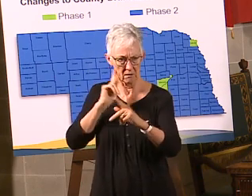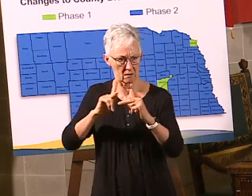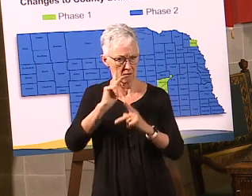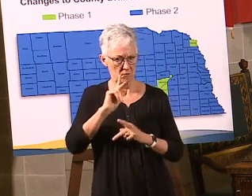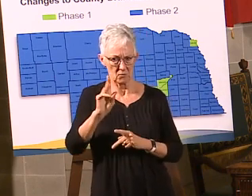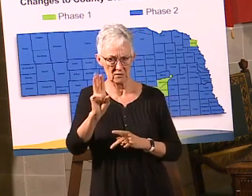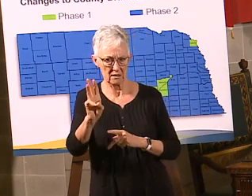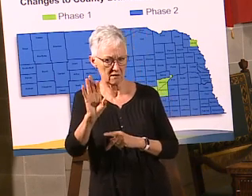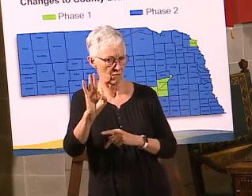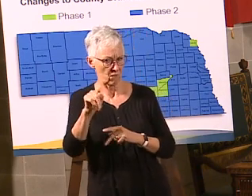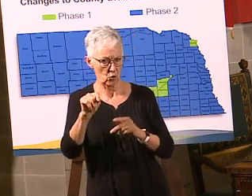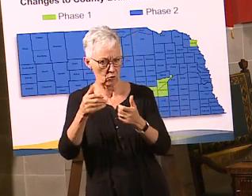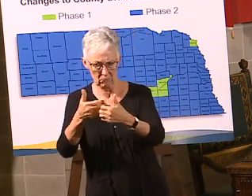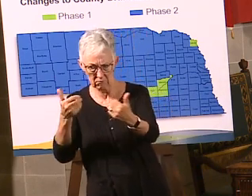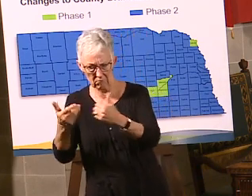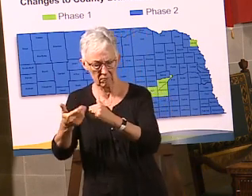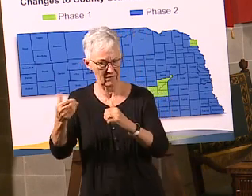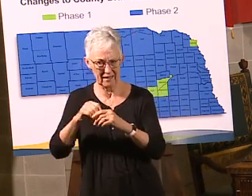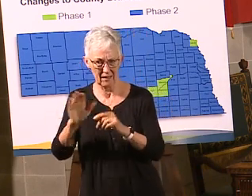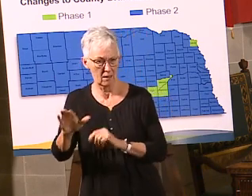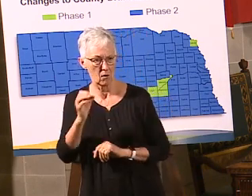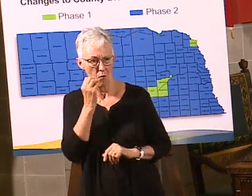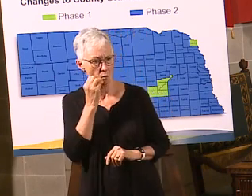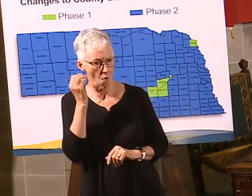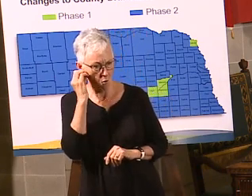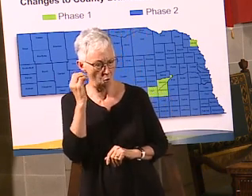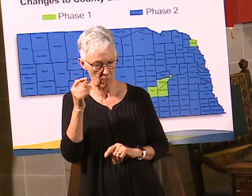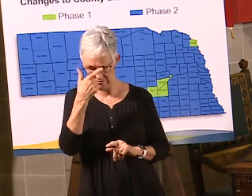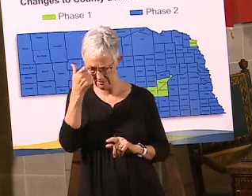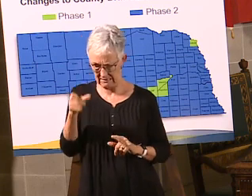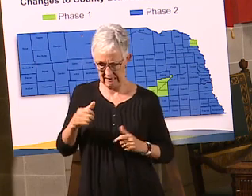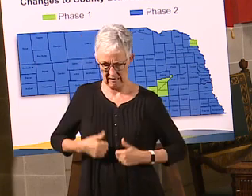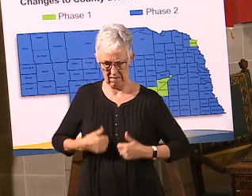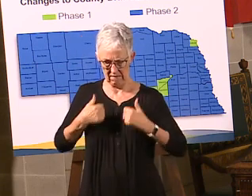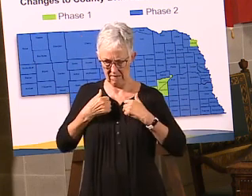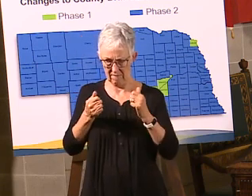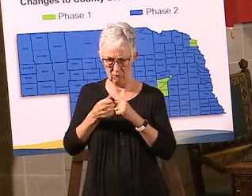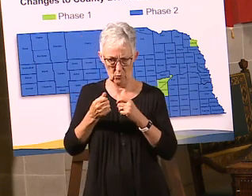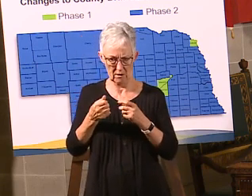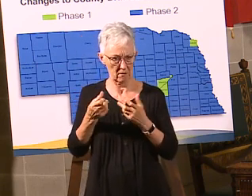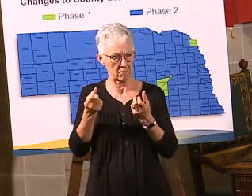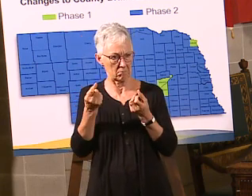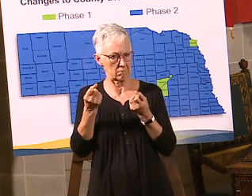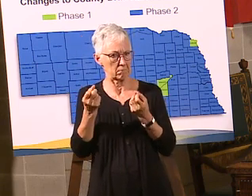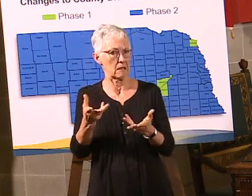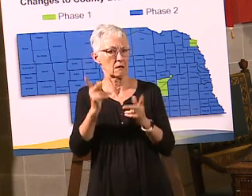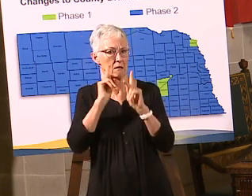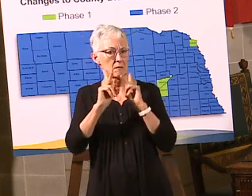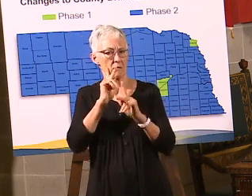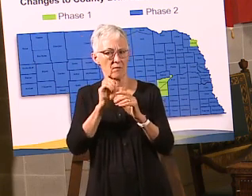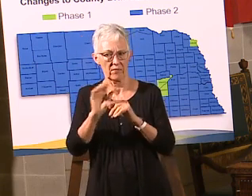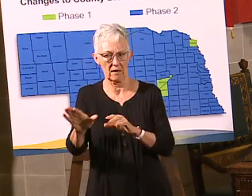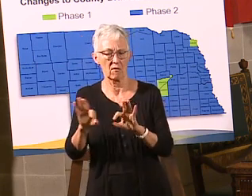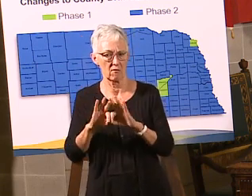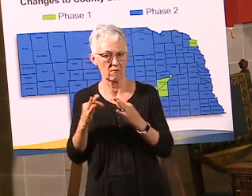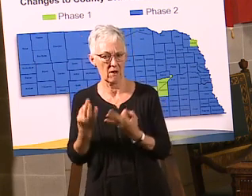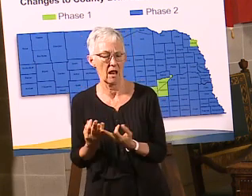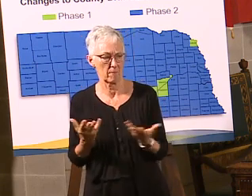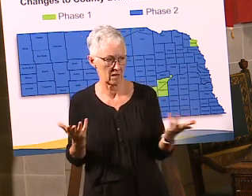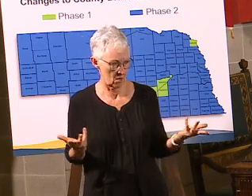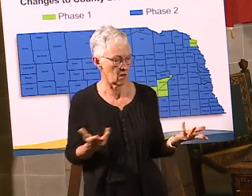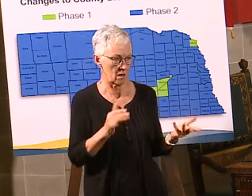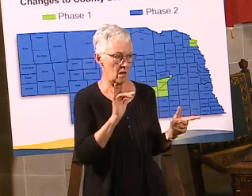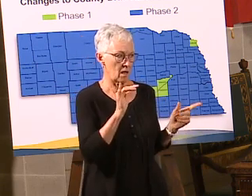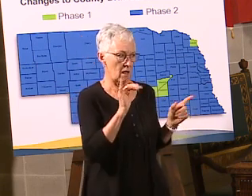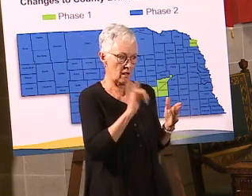UNO, UNL, and so forth, is if people feel like they have to move out to be able to make sure that they're protecting their loved ones, we